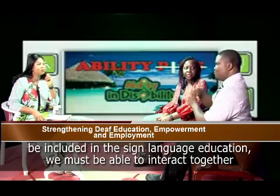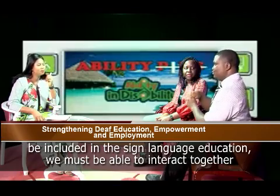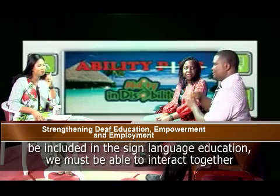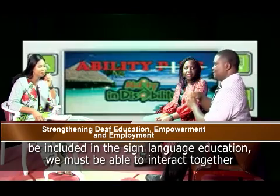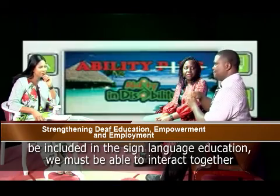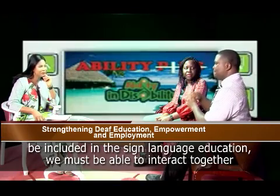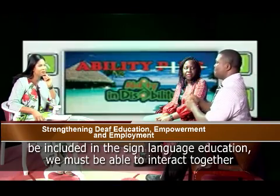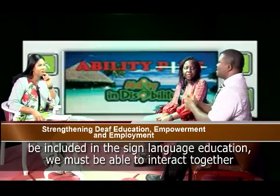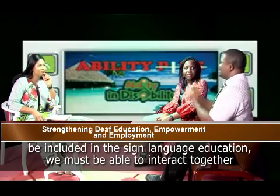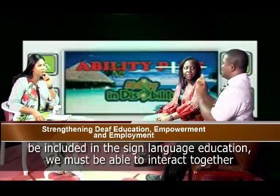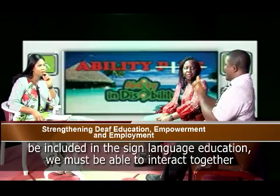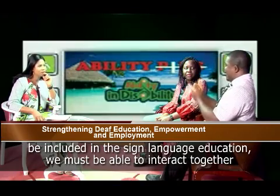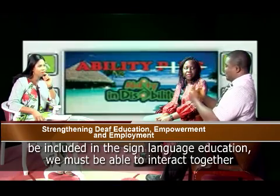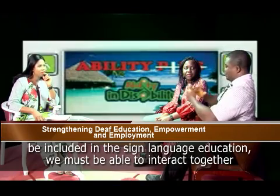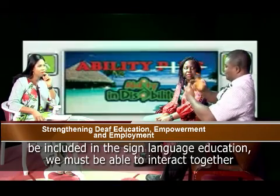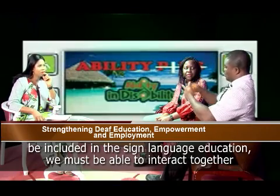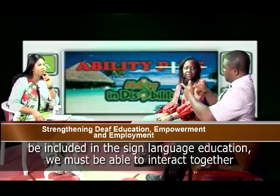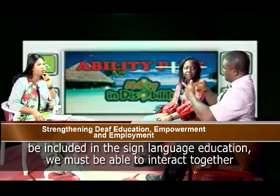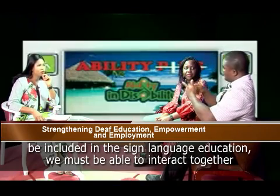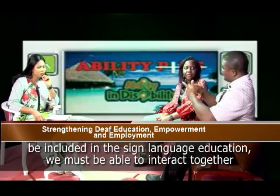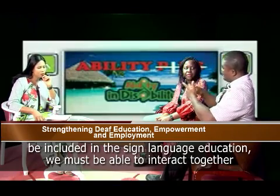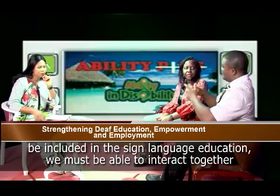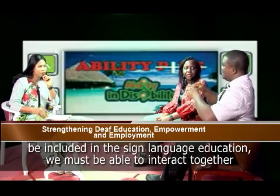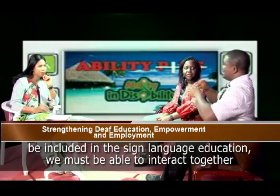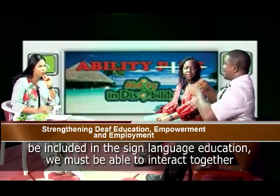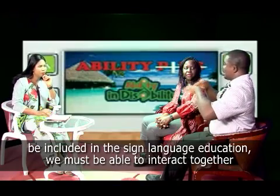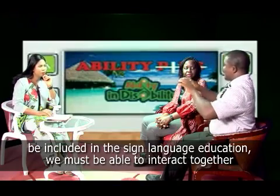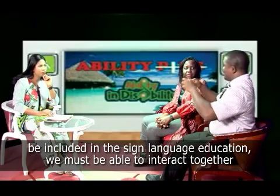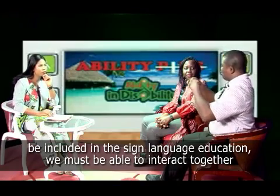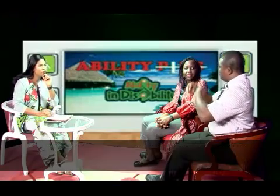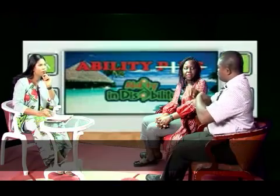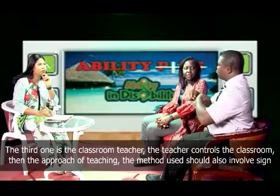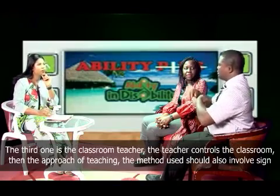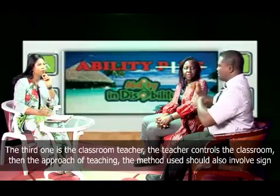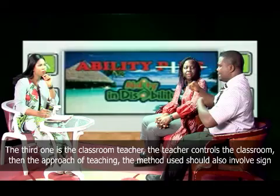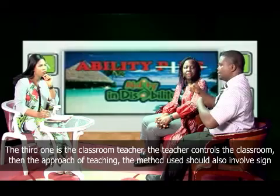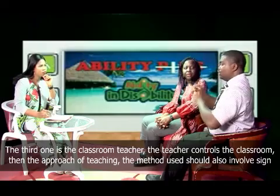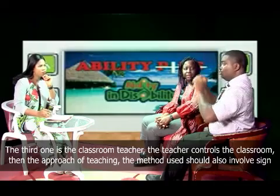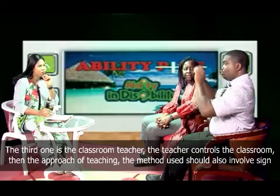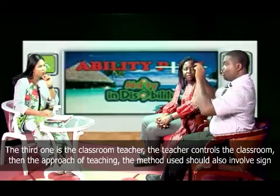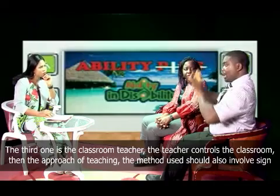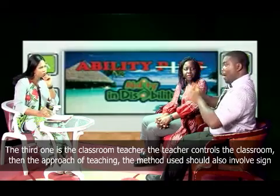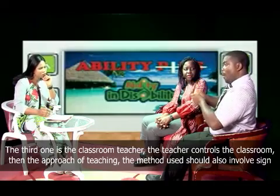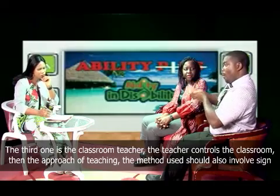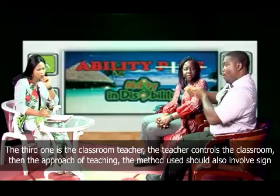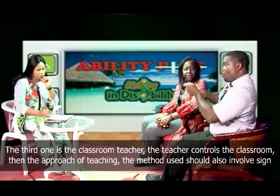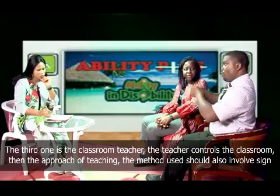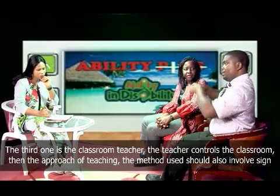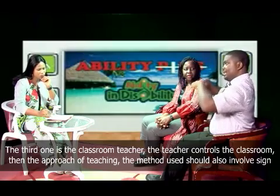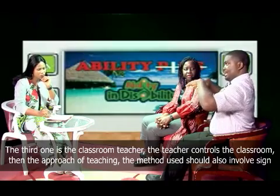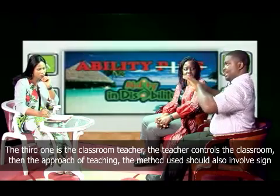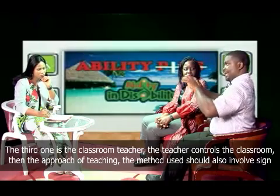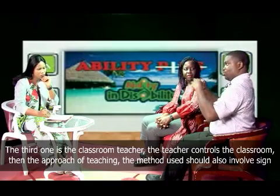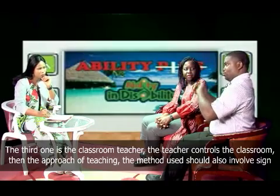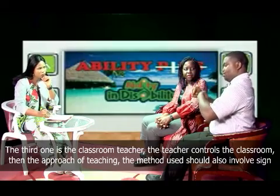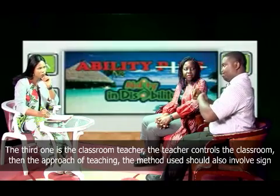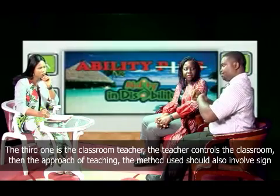sign language education, and then we must be able to interact together. Then the third one is the classroom teacher. The classroom teacher